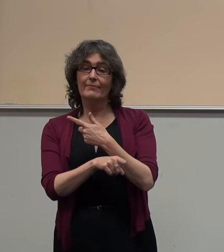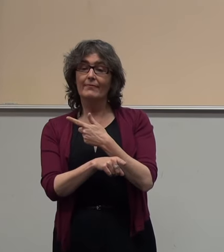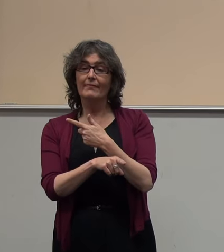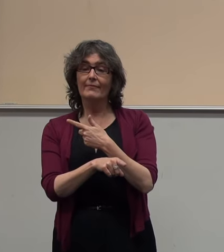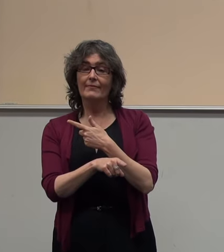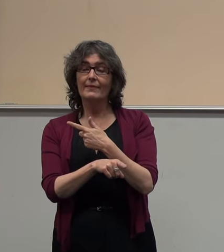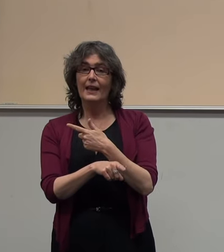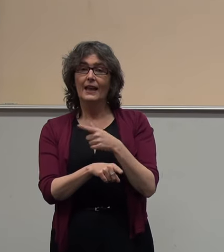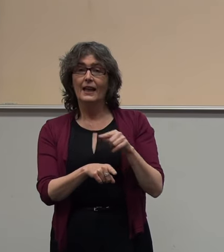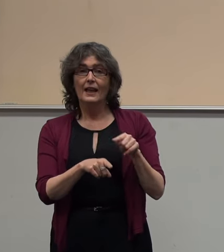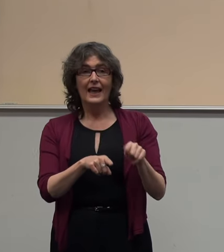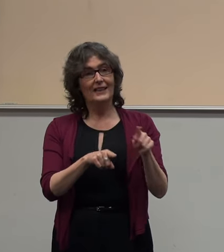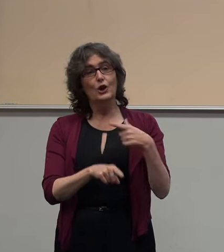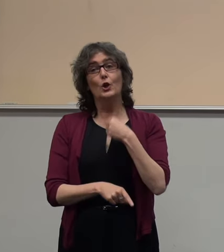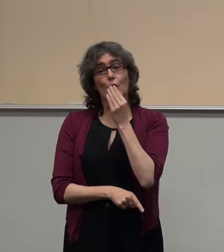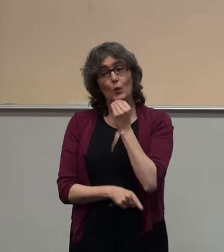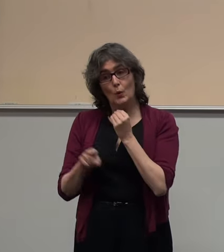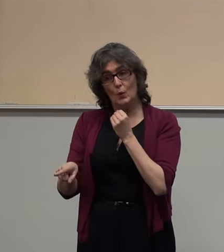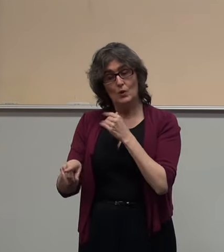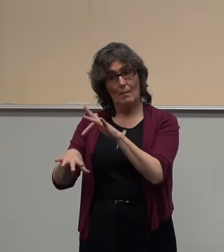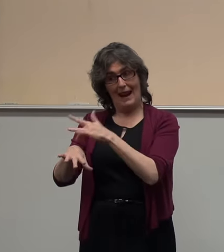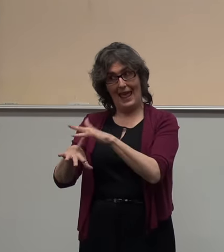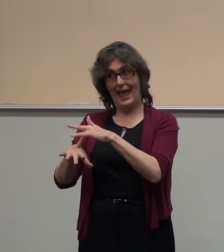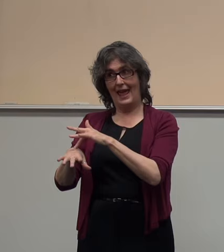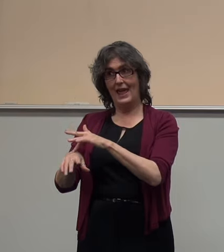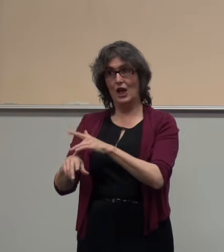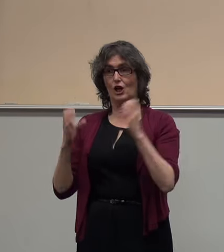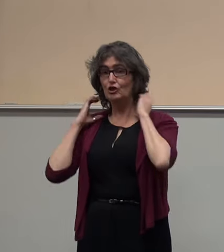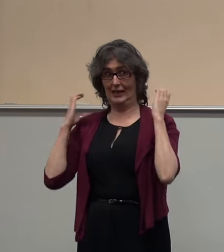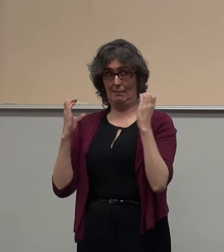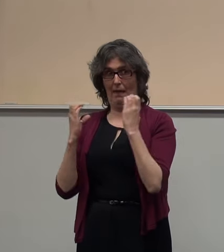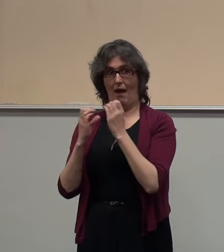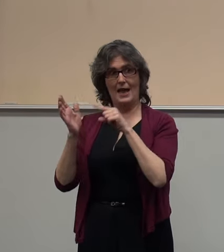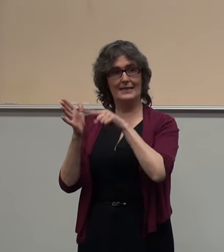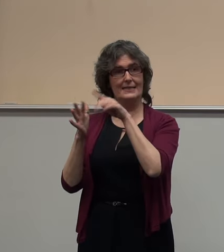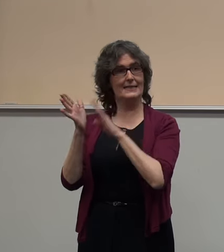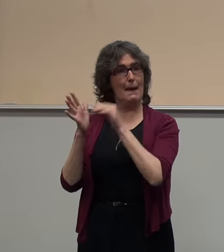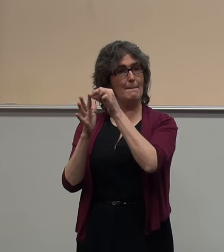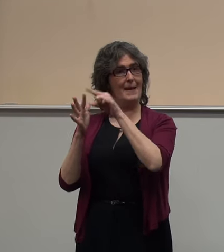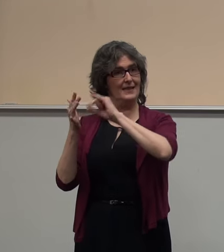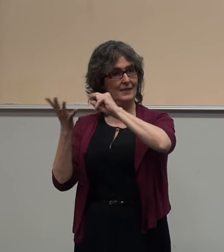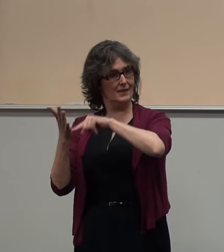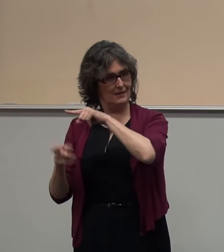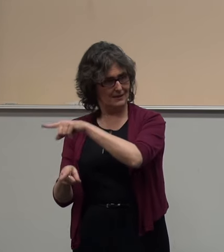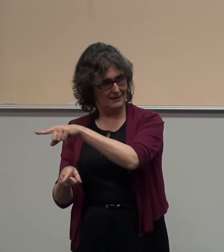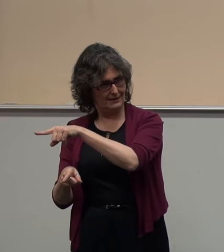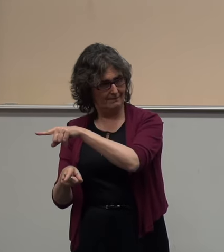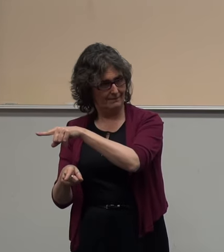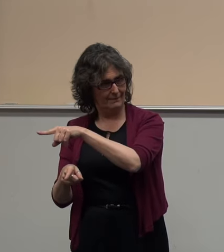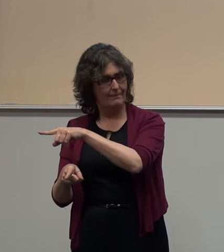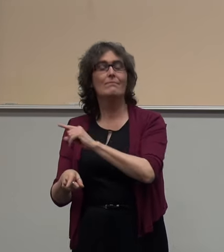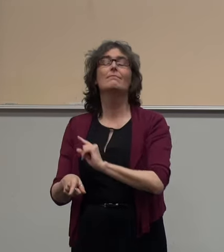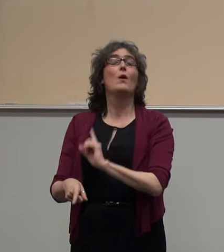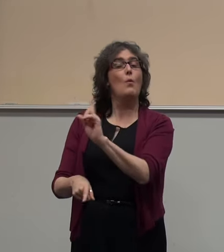ideas from The Tempest. Because one of the things that happens in The Tempest is that this old guy called Prospero gets put in a